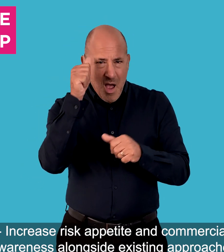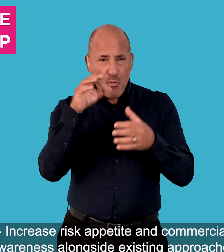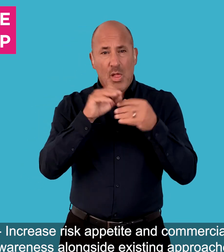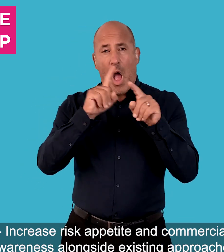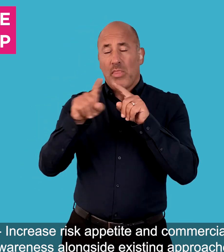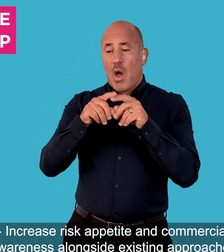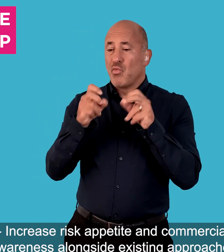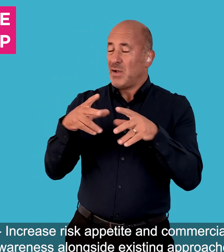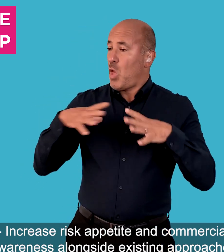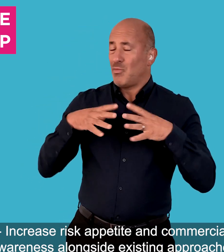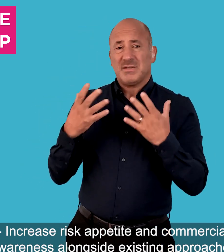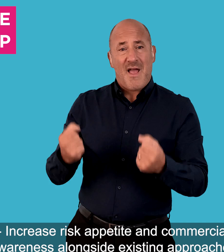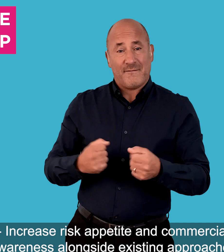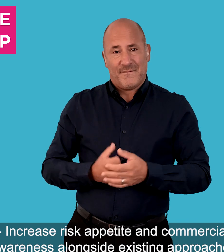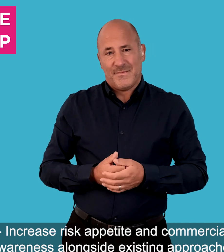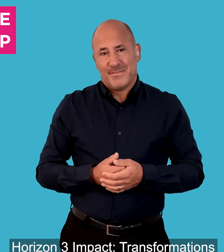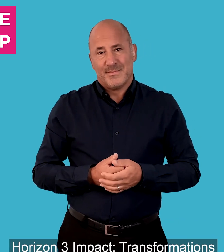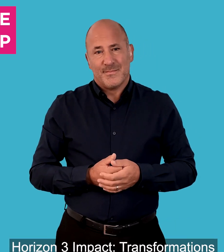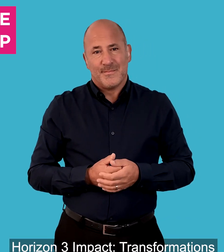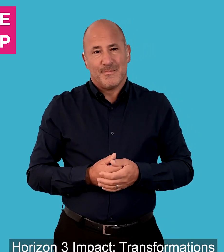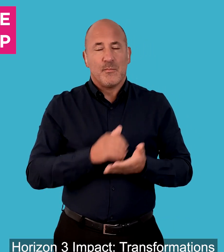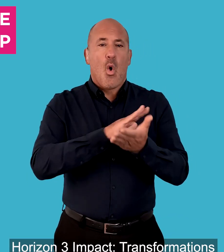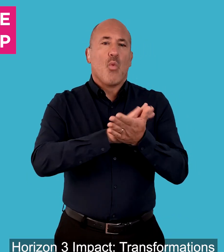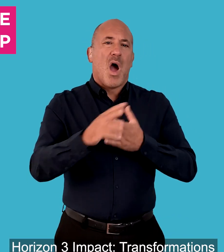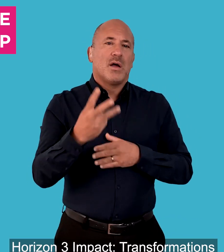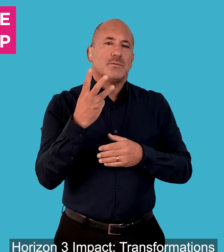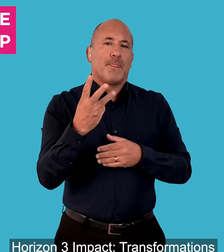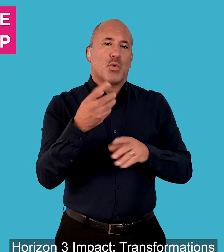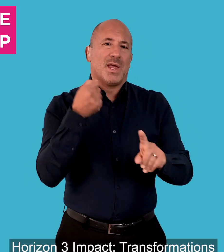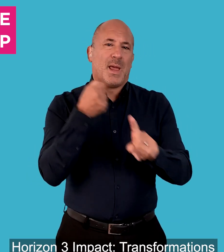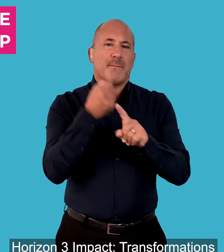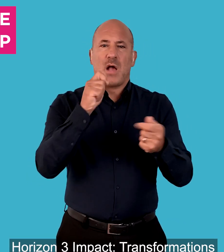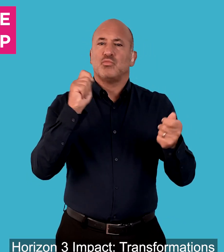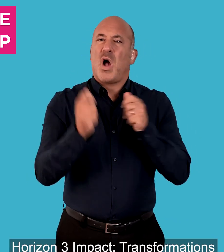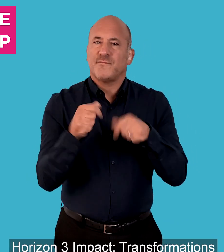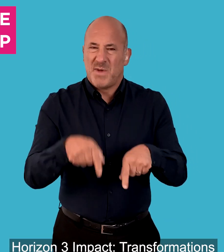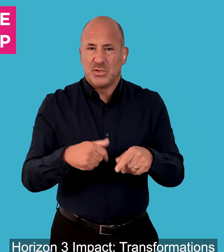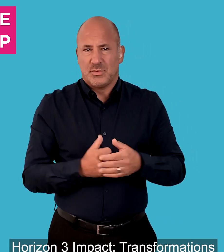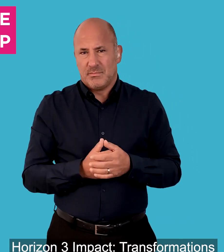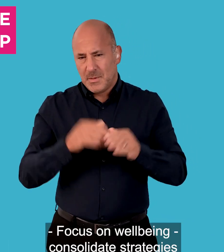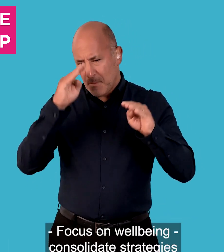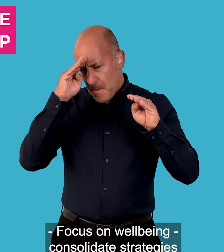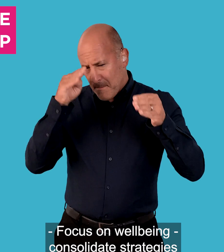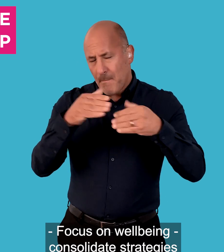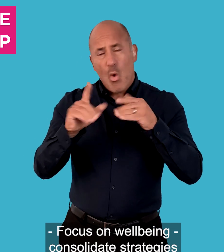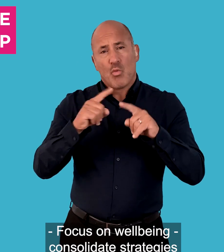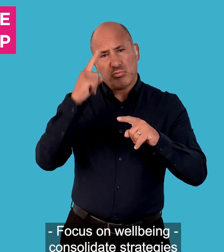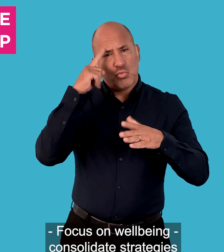awareness alongside existing approaches. Horizon 3 impact transformations. Focus